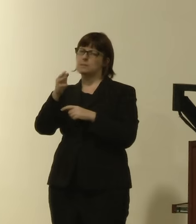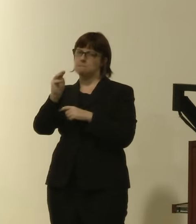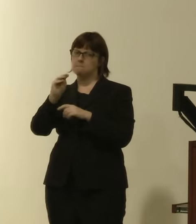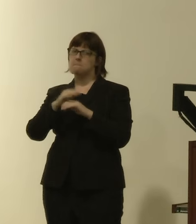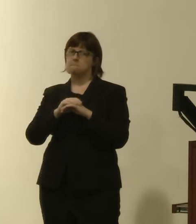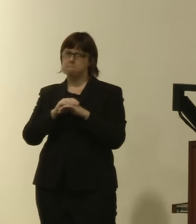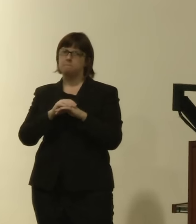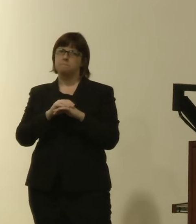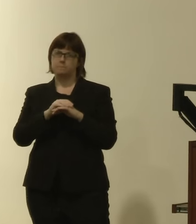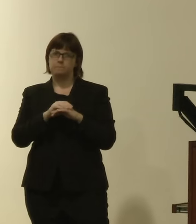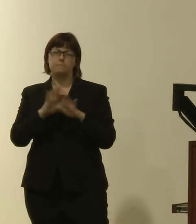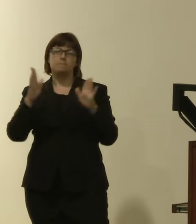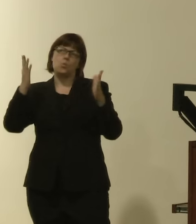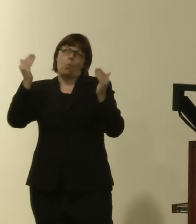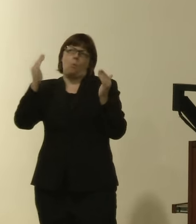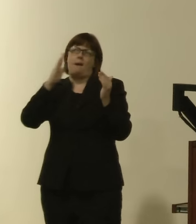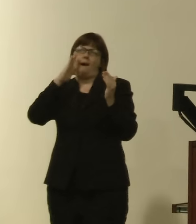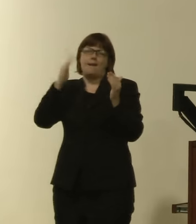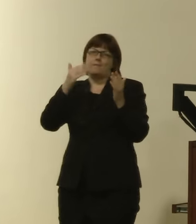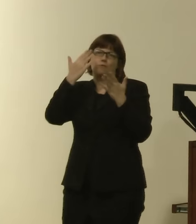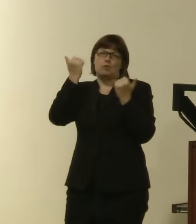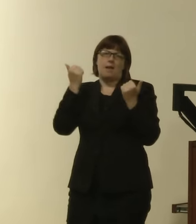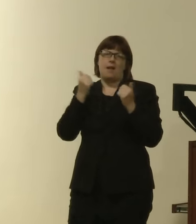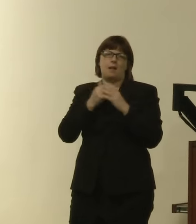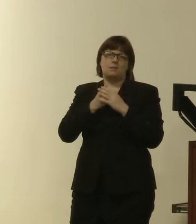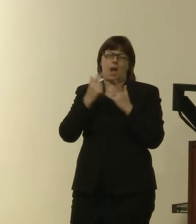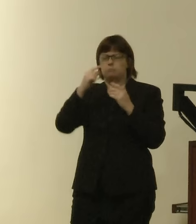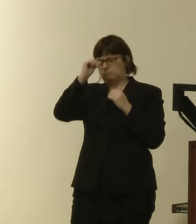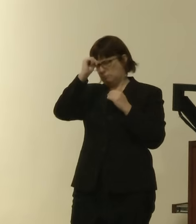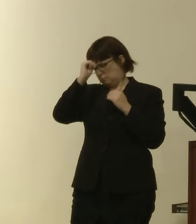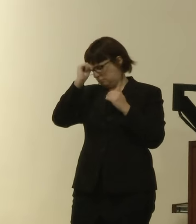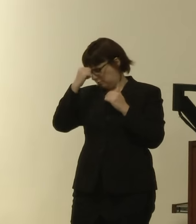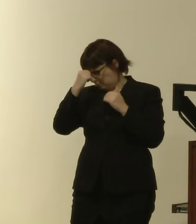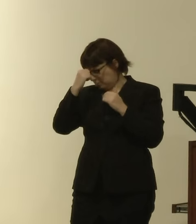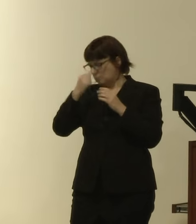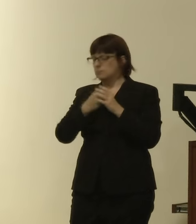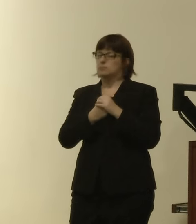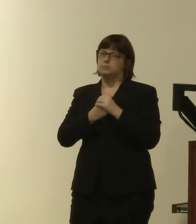I hope I never forget. I have no intention of ever forgetting them.